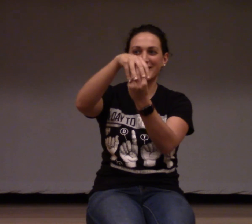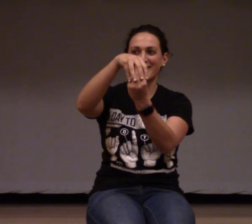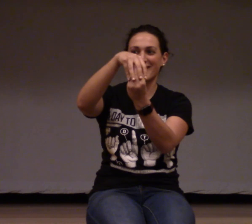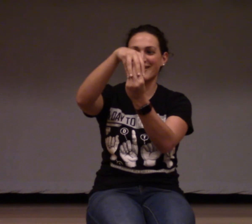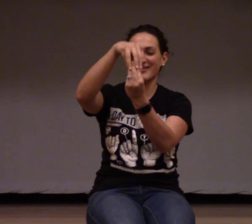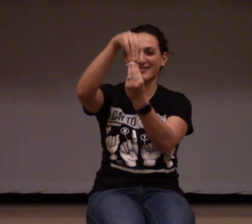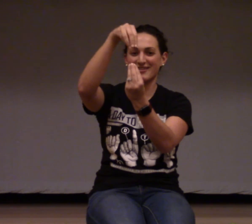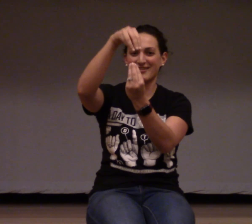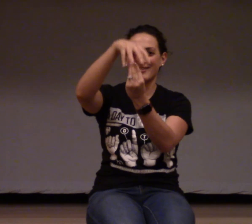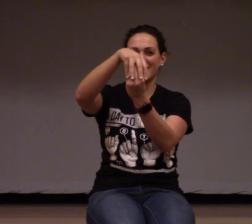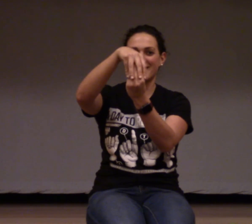thought.